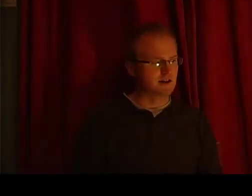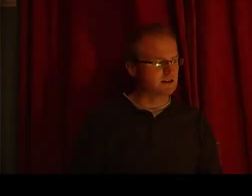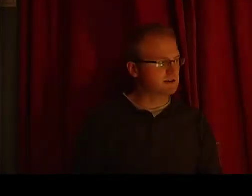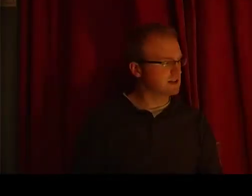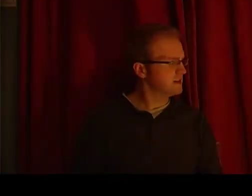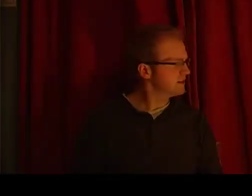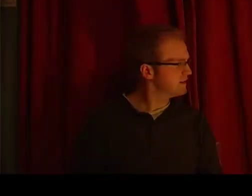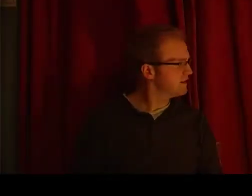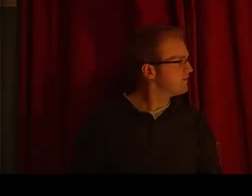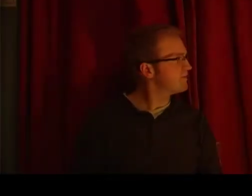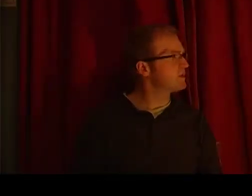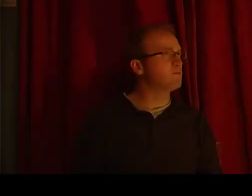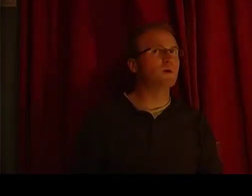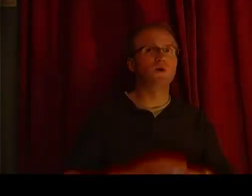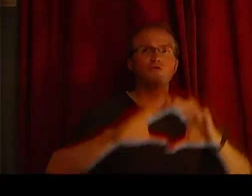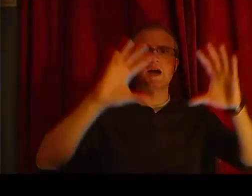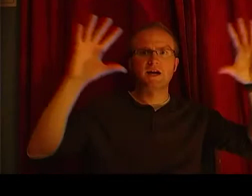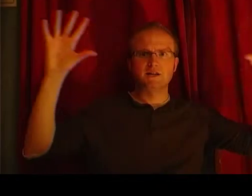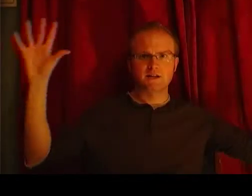and more red.